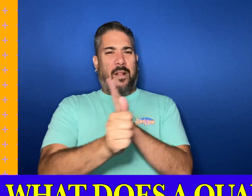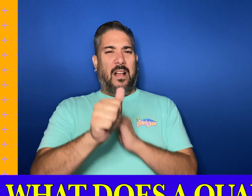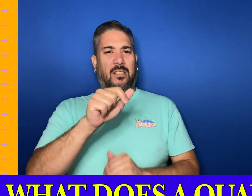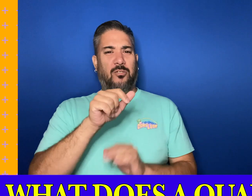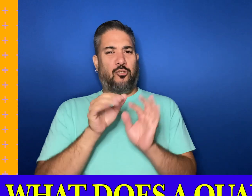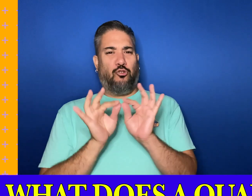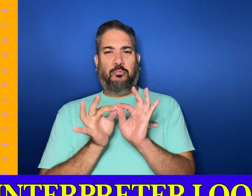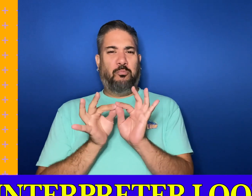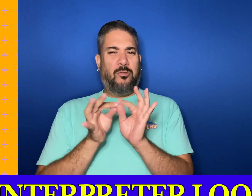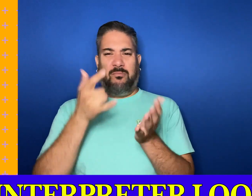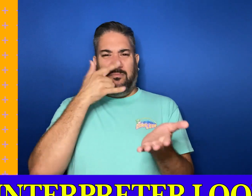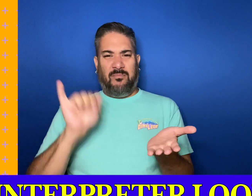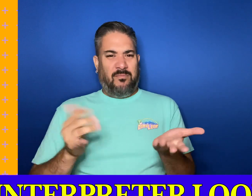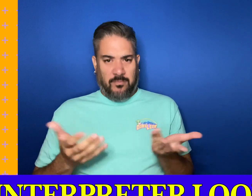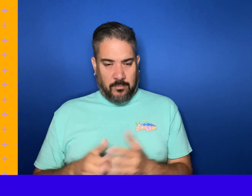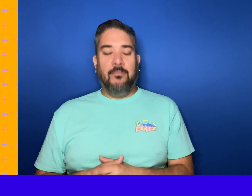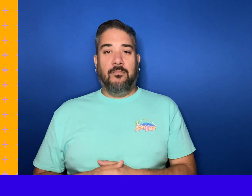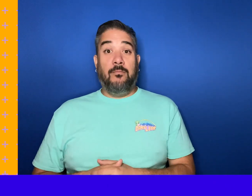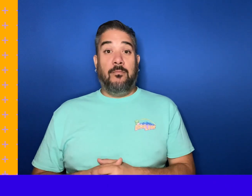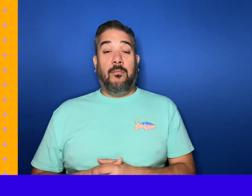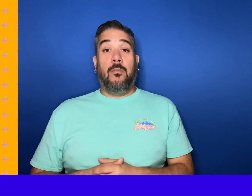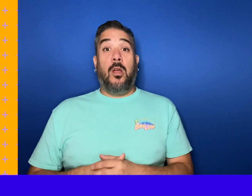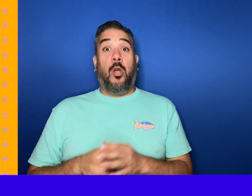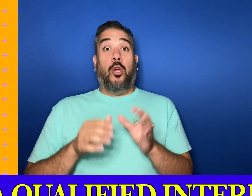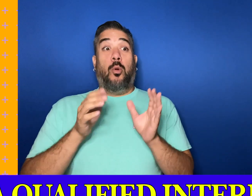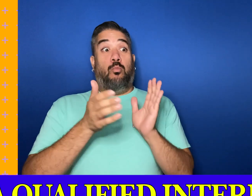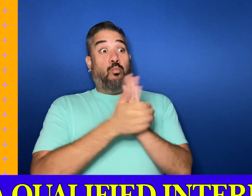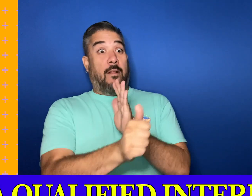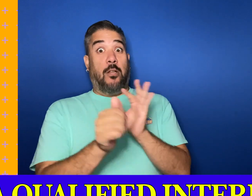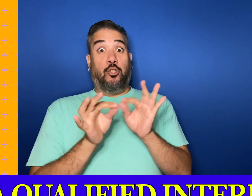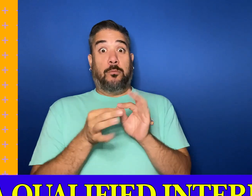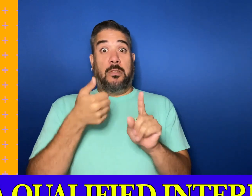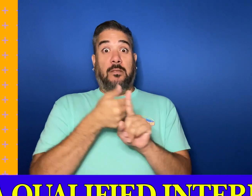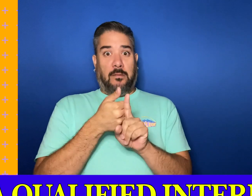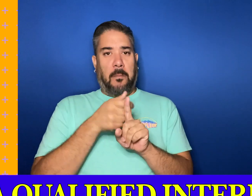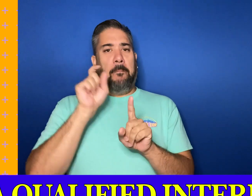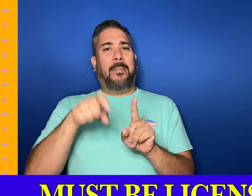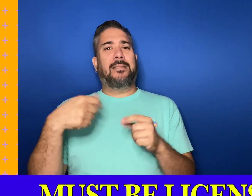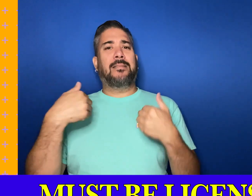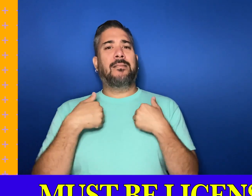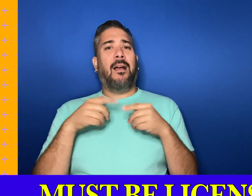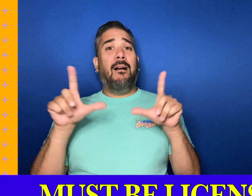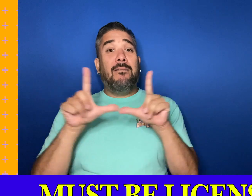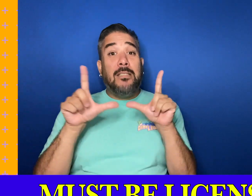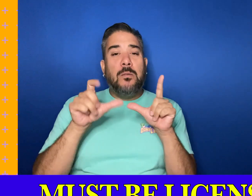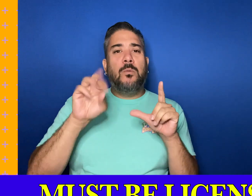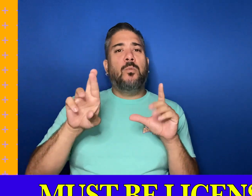qualified interpreter look like? A qualified interpreter must be licensed or